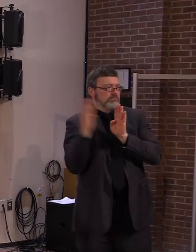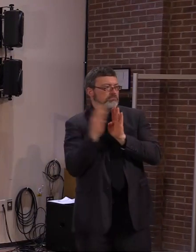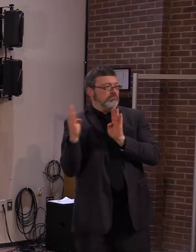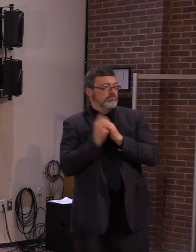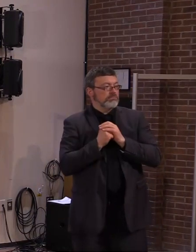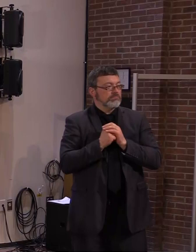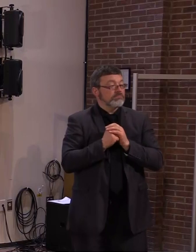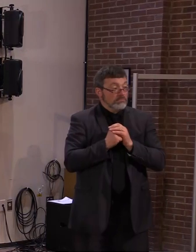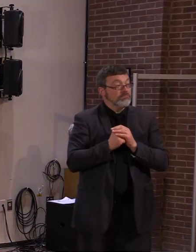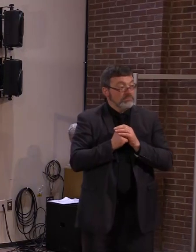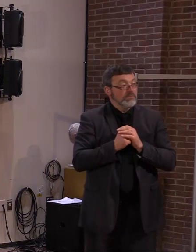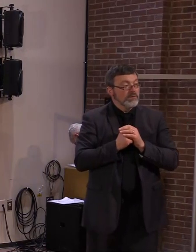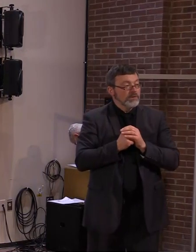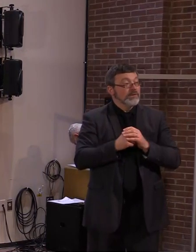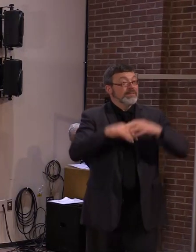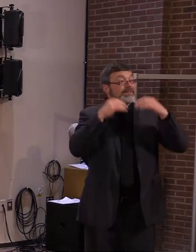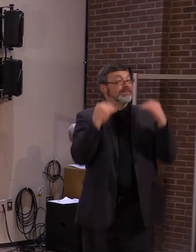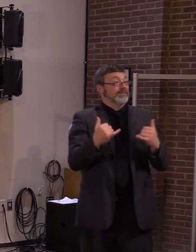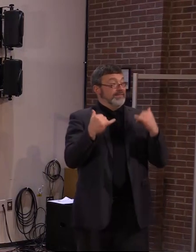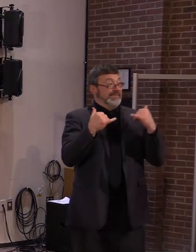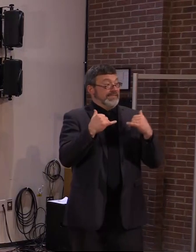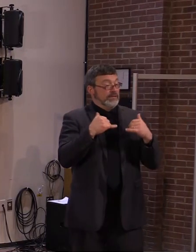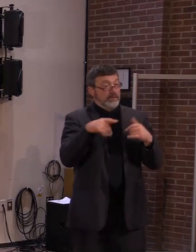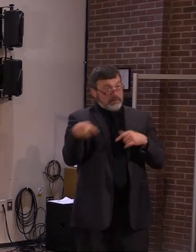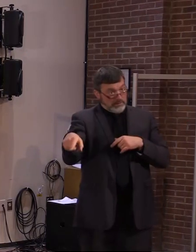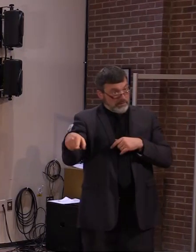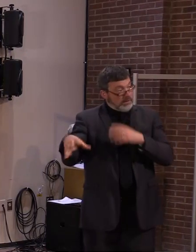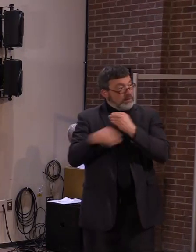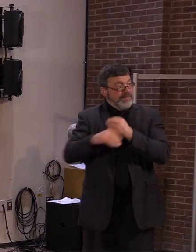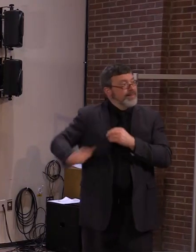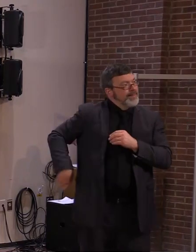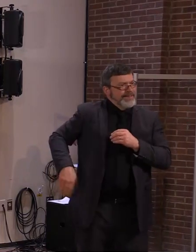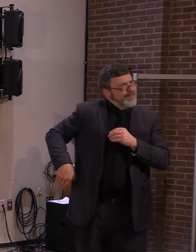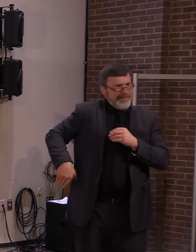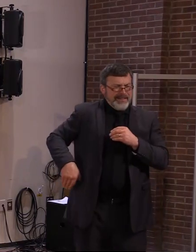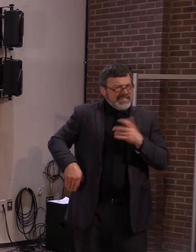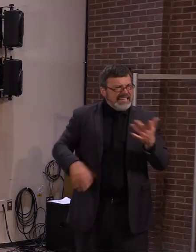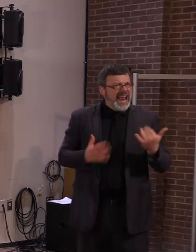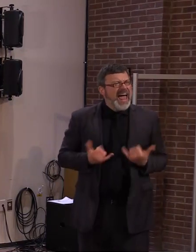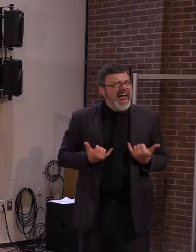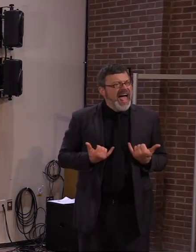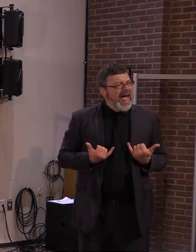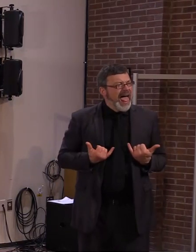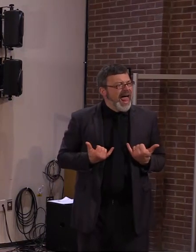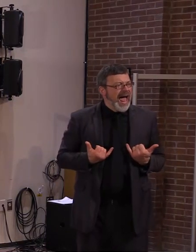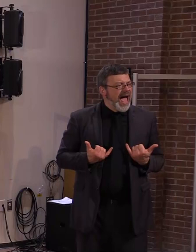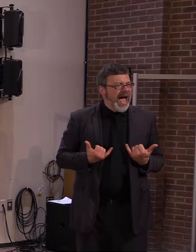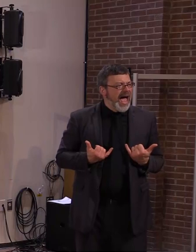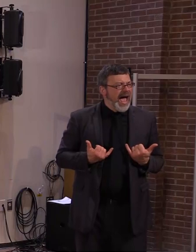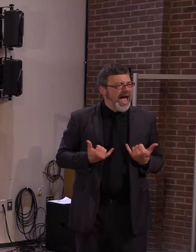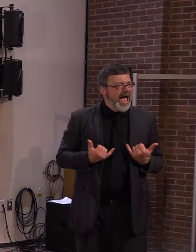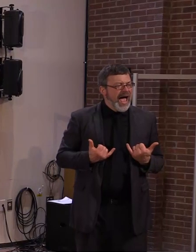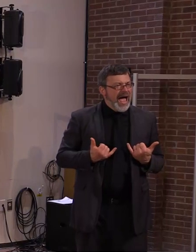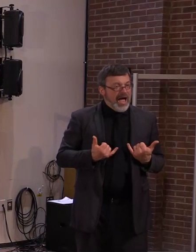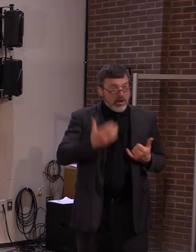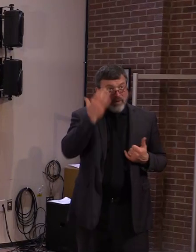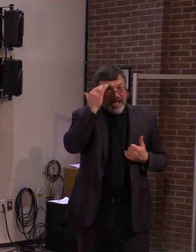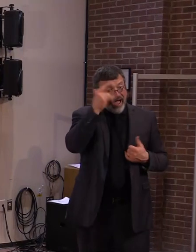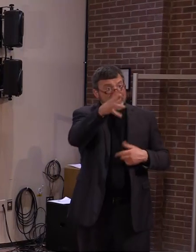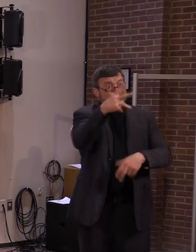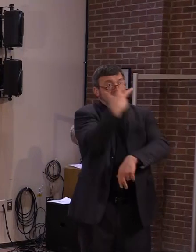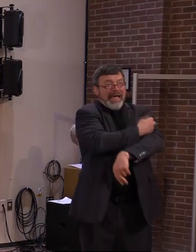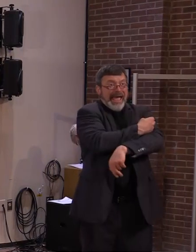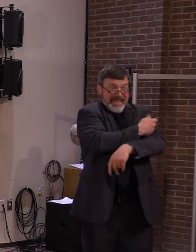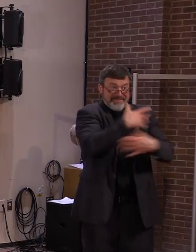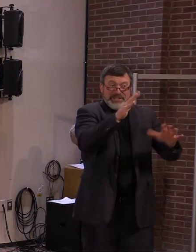you haven't gotten a booster and it's time for a booster, you are not fully protected. I say this